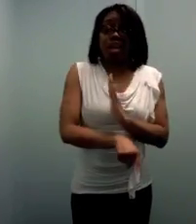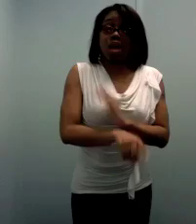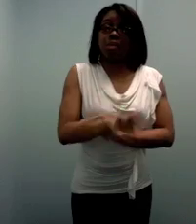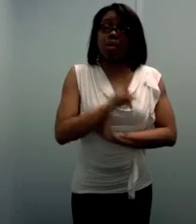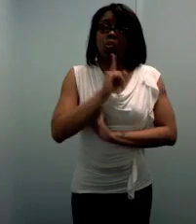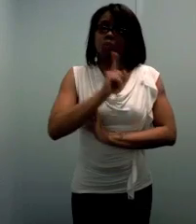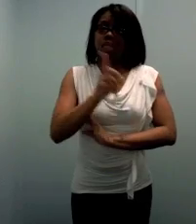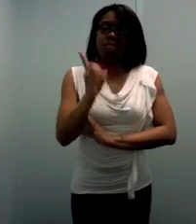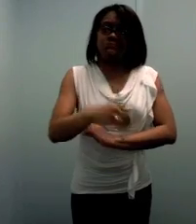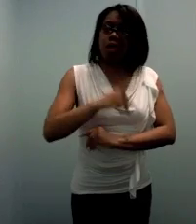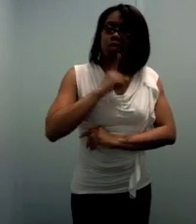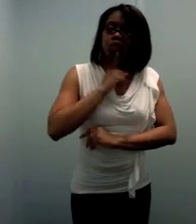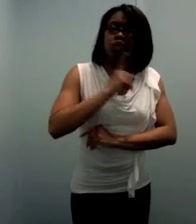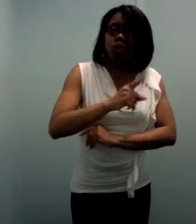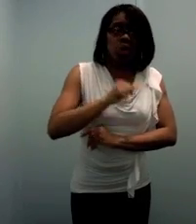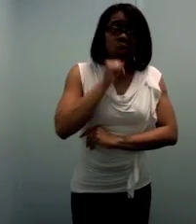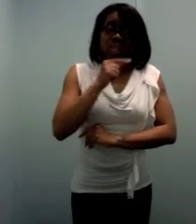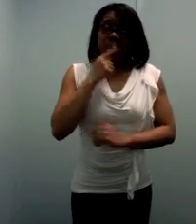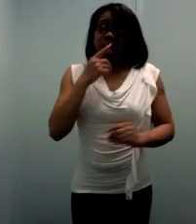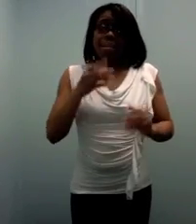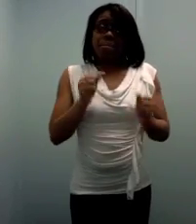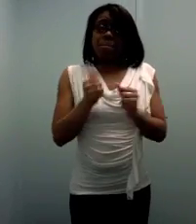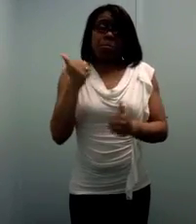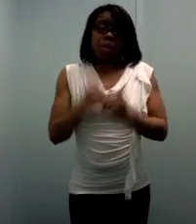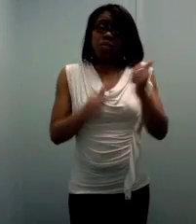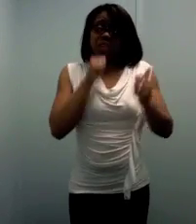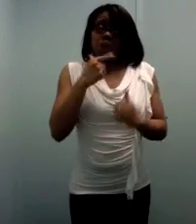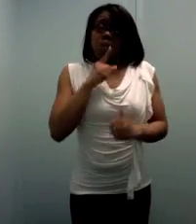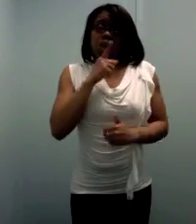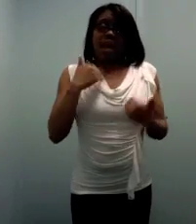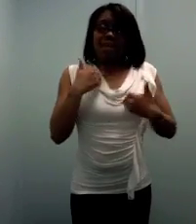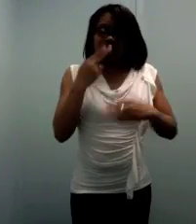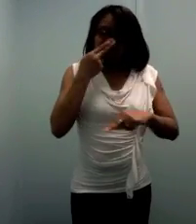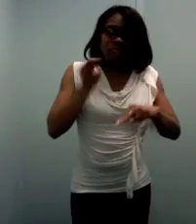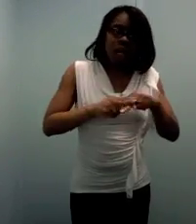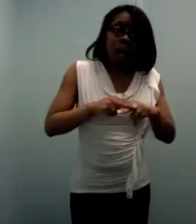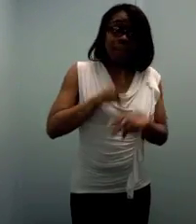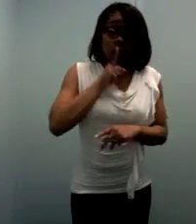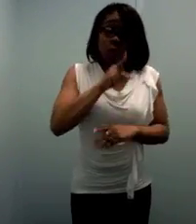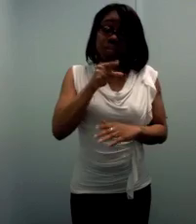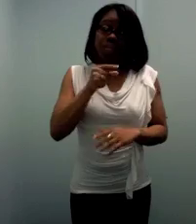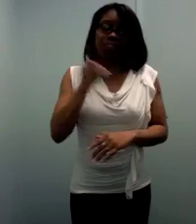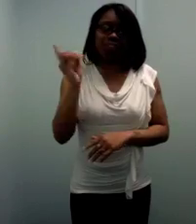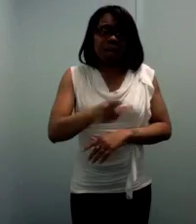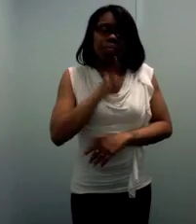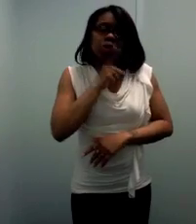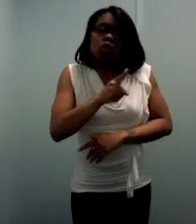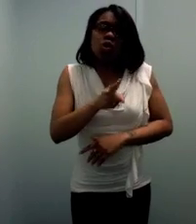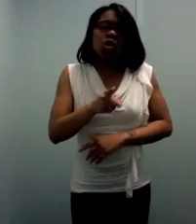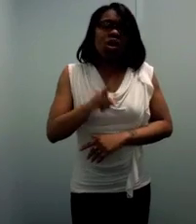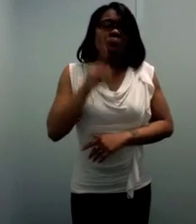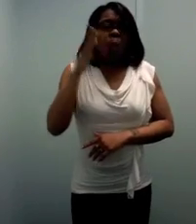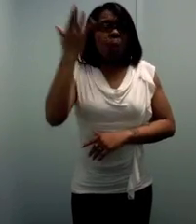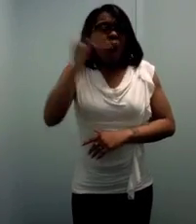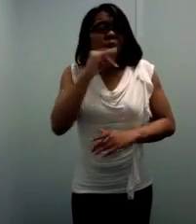fun doing it, most of them. So we better be damn sure that we know why we're doing that, and it has a real